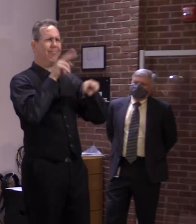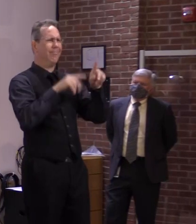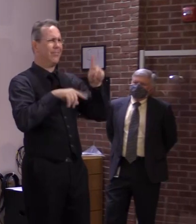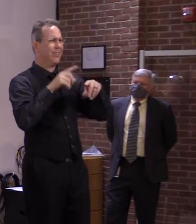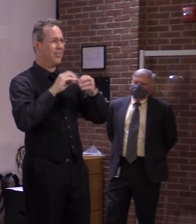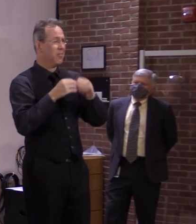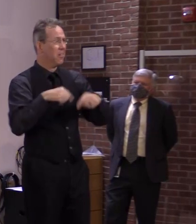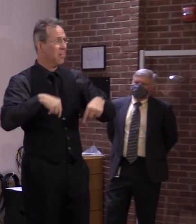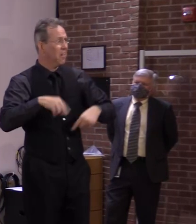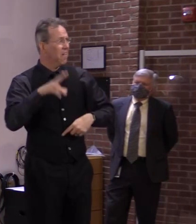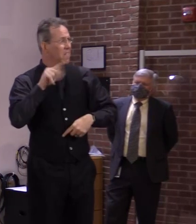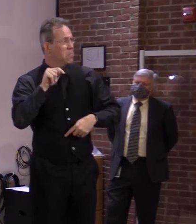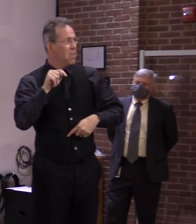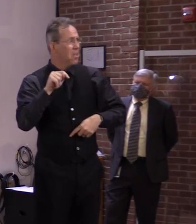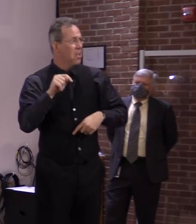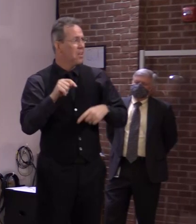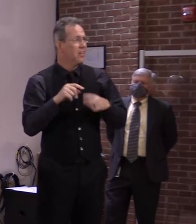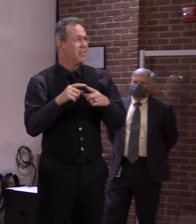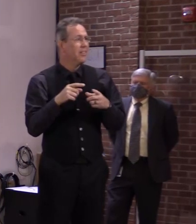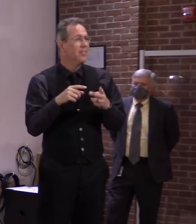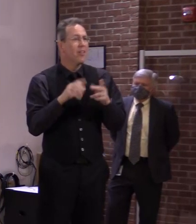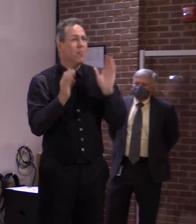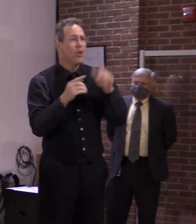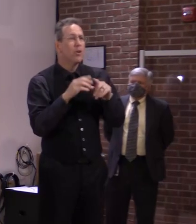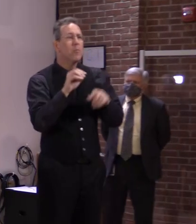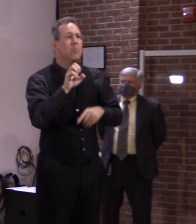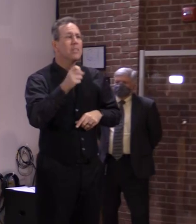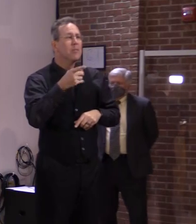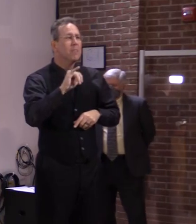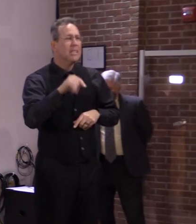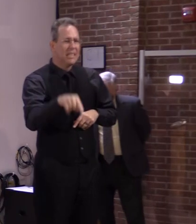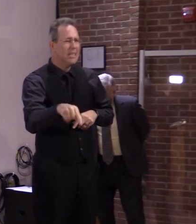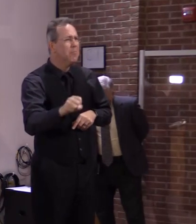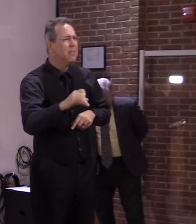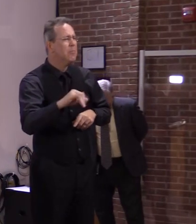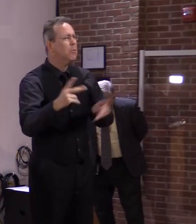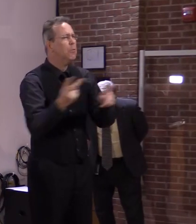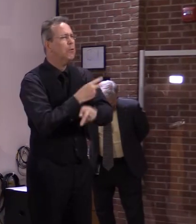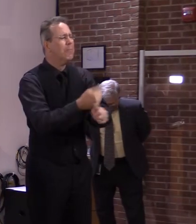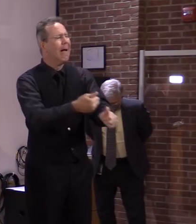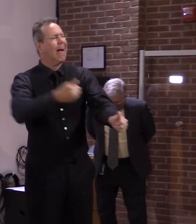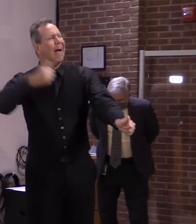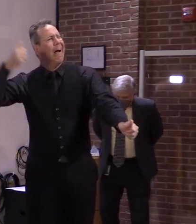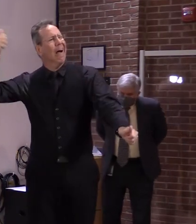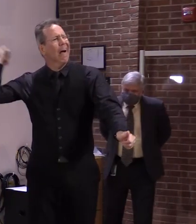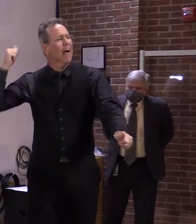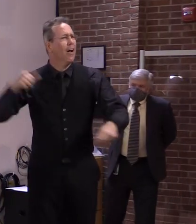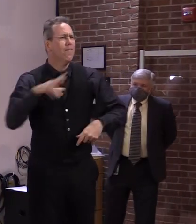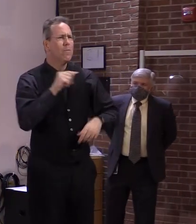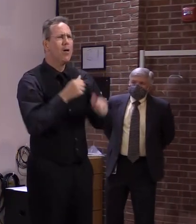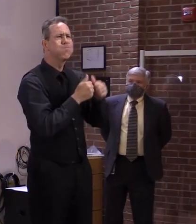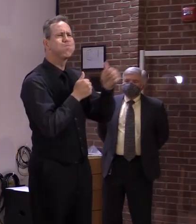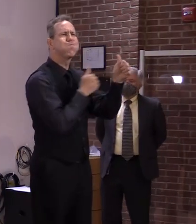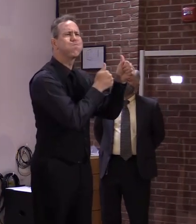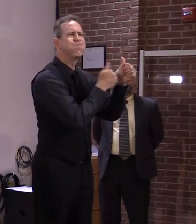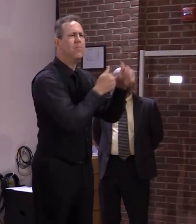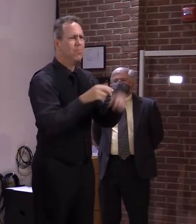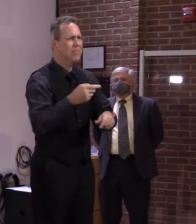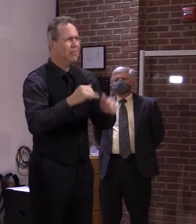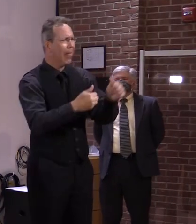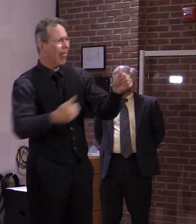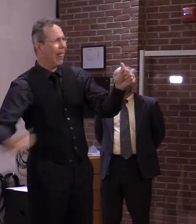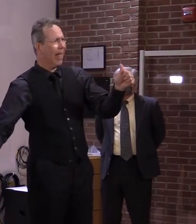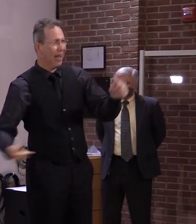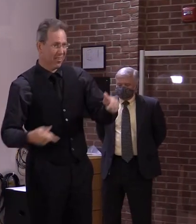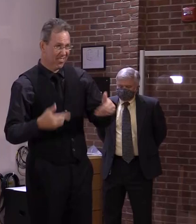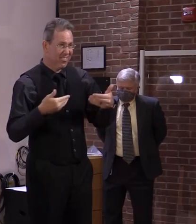the gap is incredibly wide. But they felt it was safe even for those states to move forward with